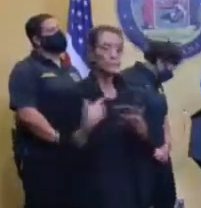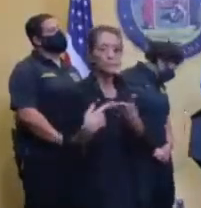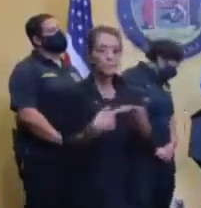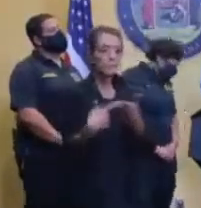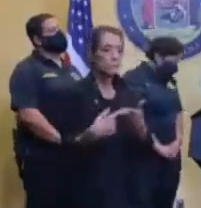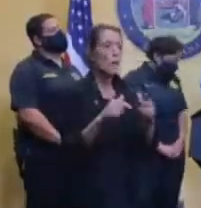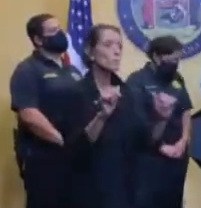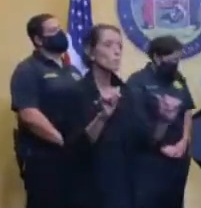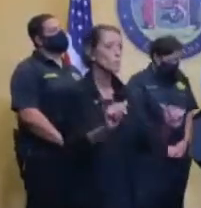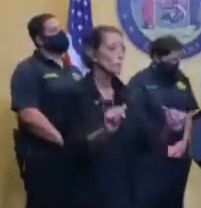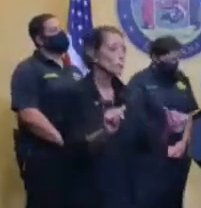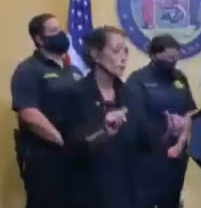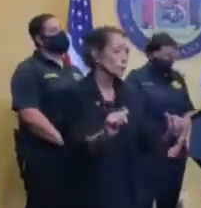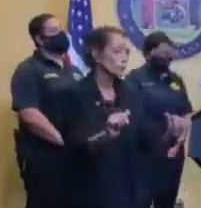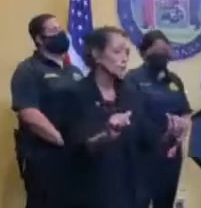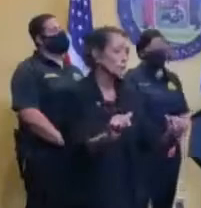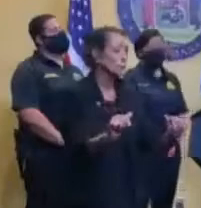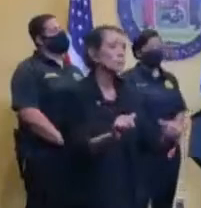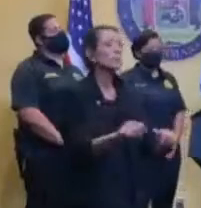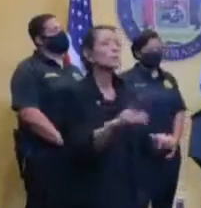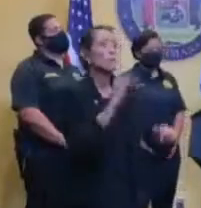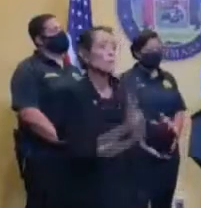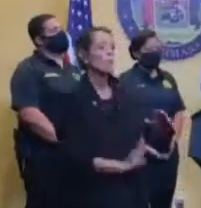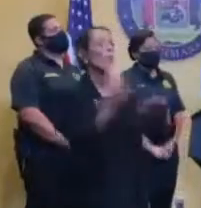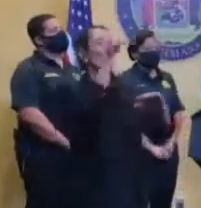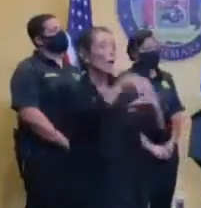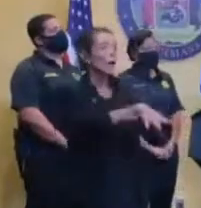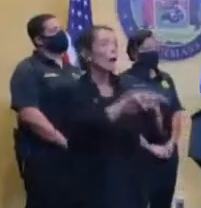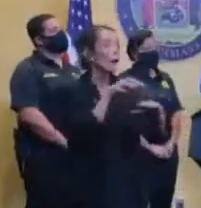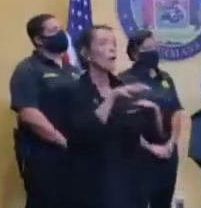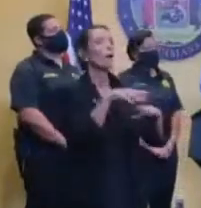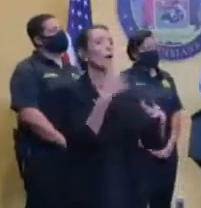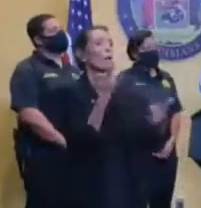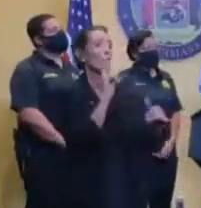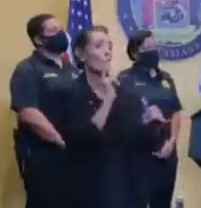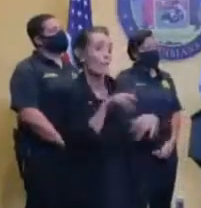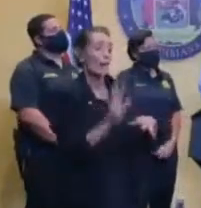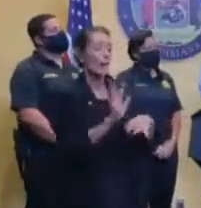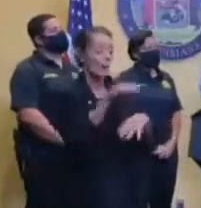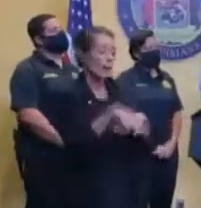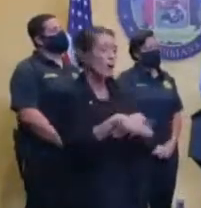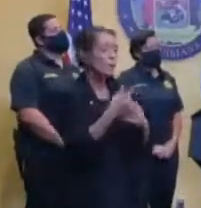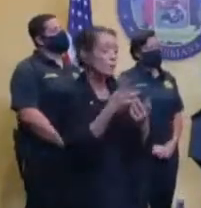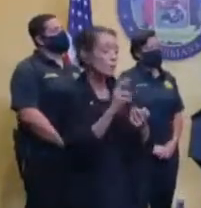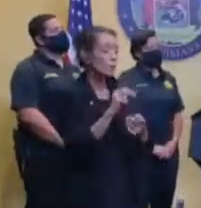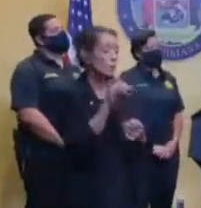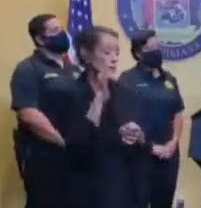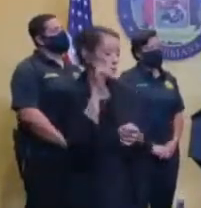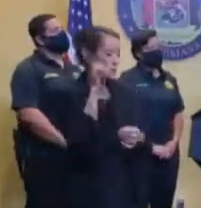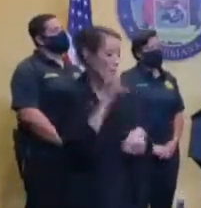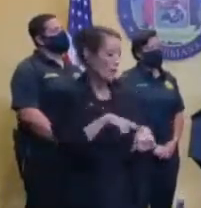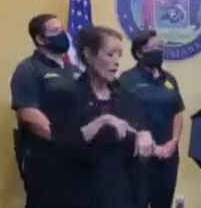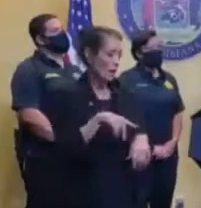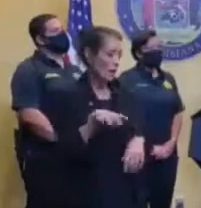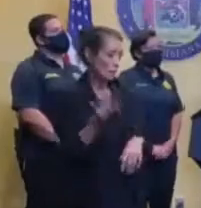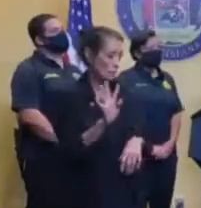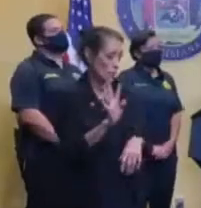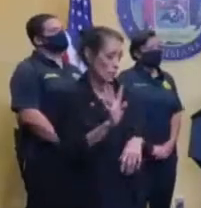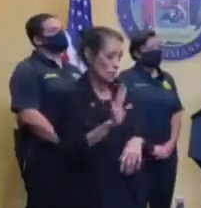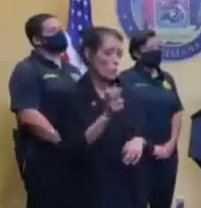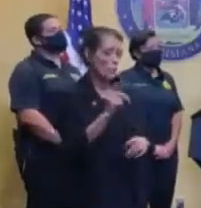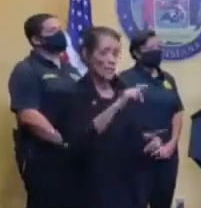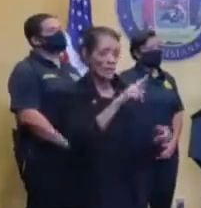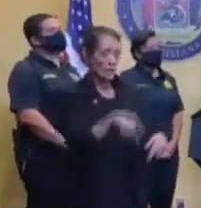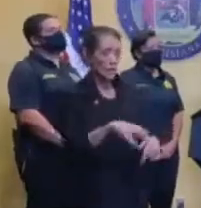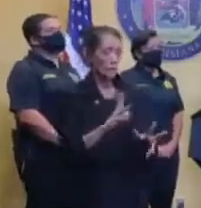could be potential overtopping on West Bank levees. Why? At 4 p.m. yesterday, when NWS came out with their updated